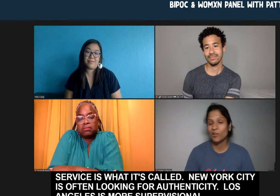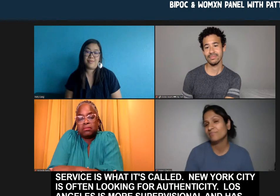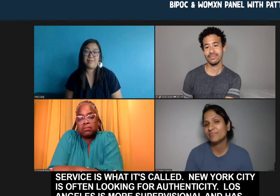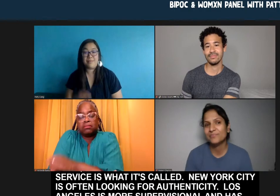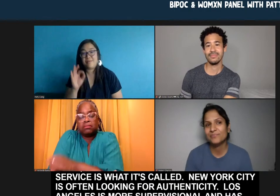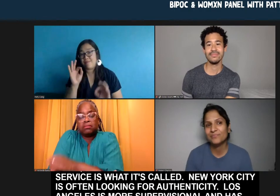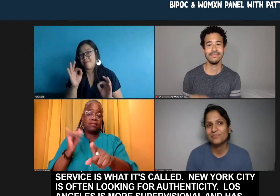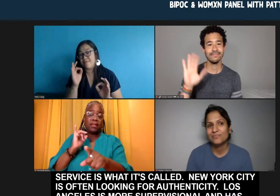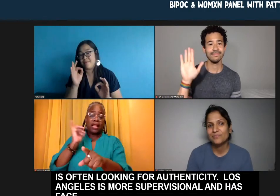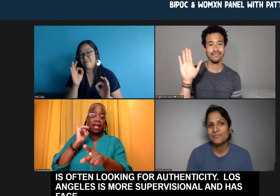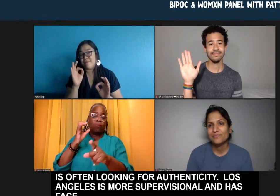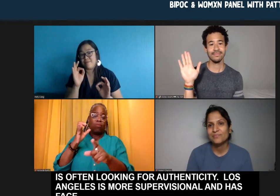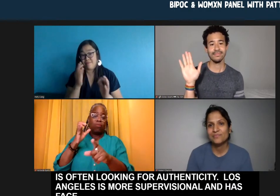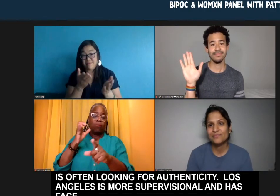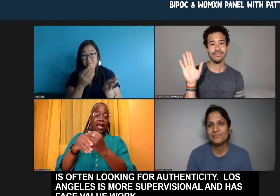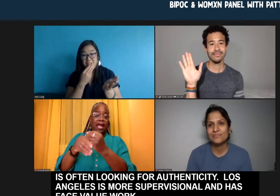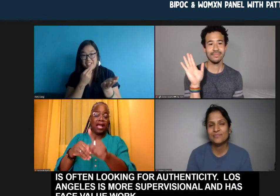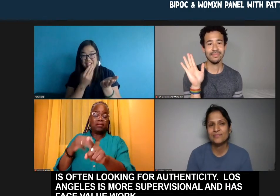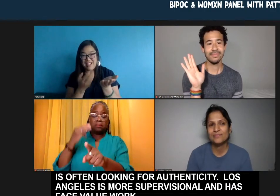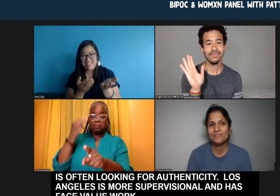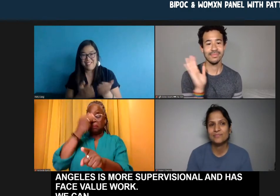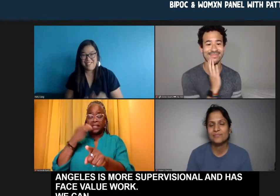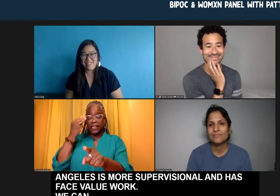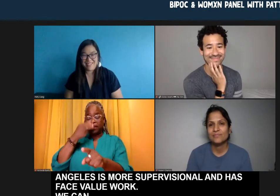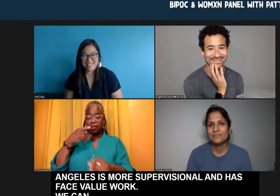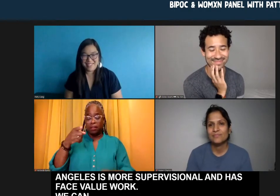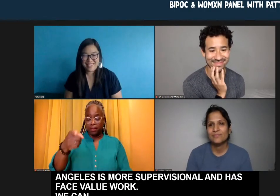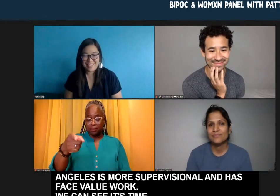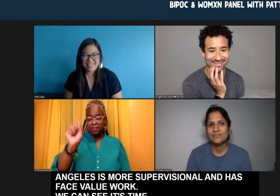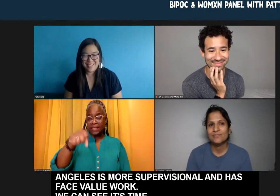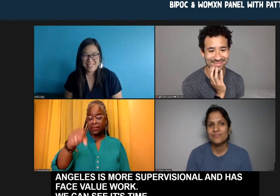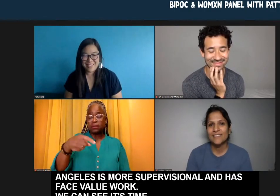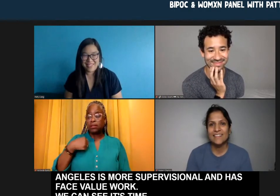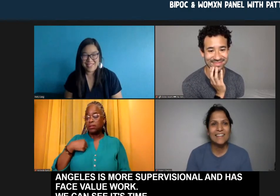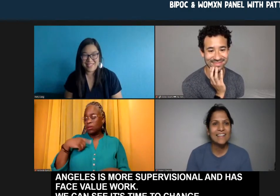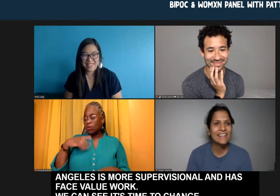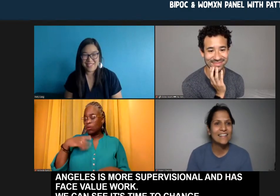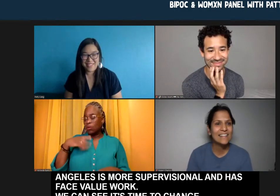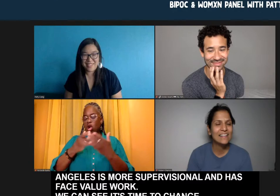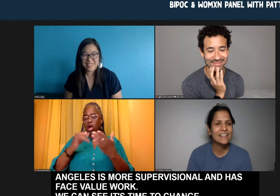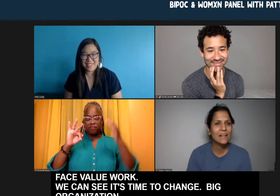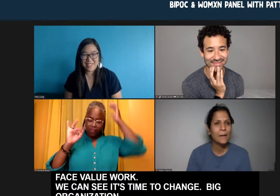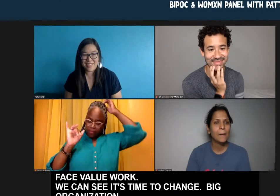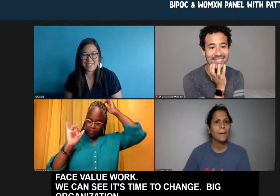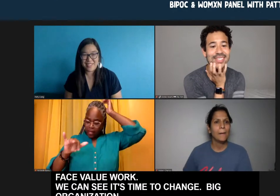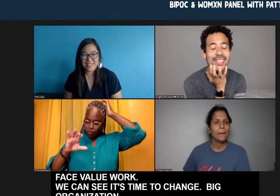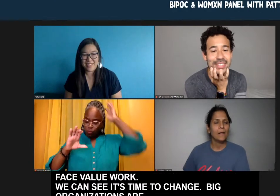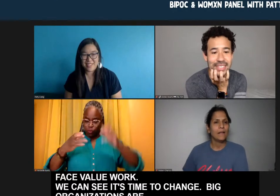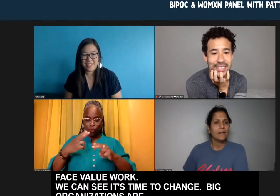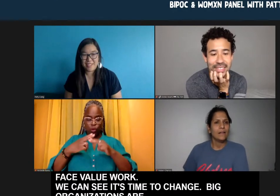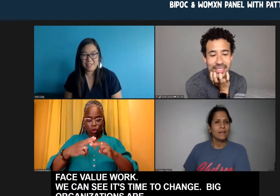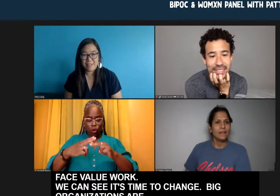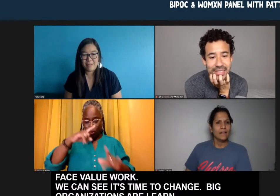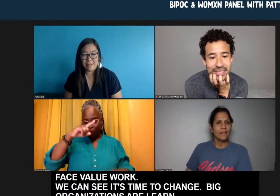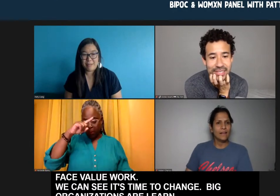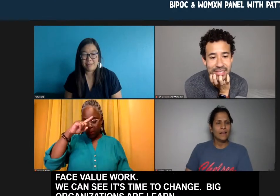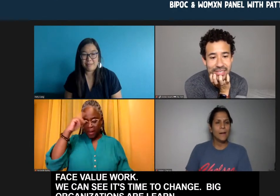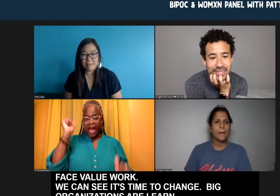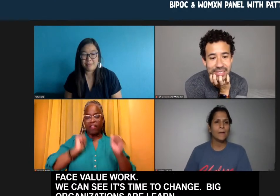change and the big organizations are showing that and LA is learning and New York already knows. That's great. And, Michelle Banks